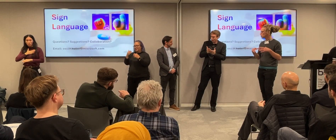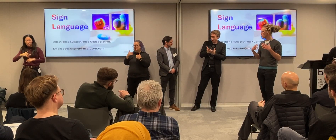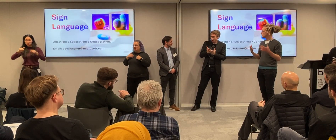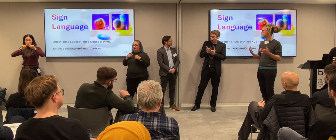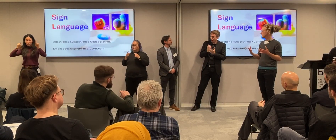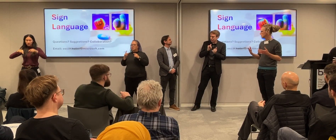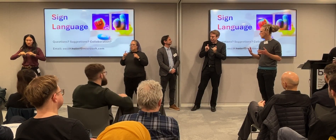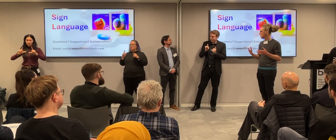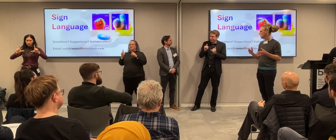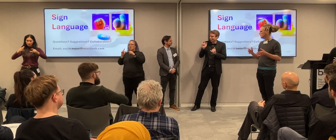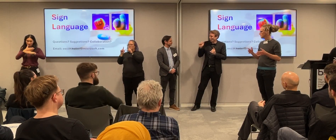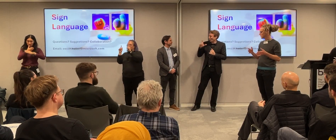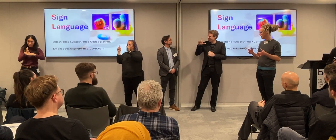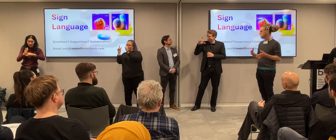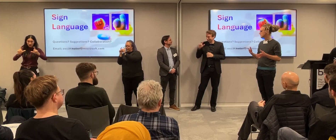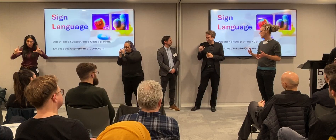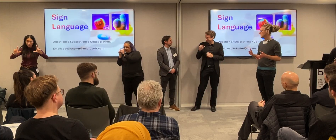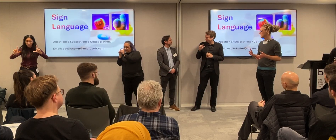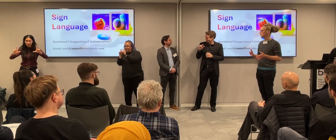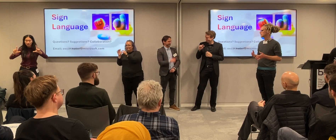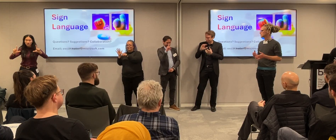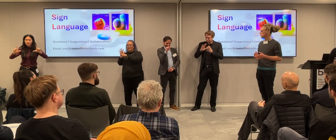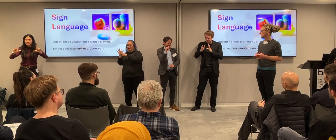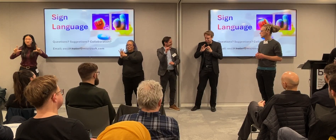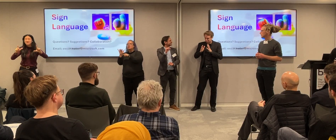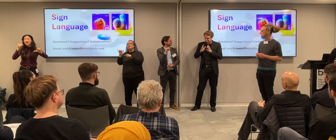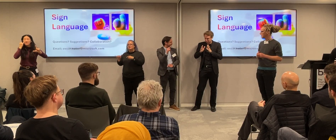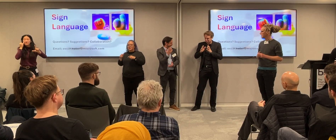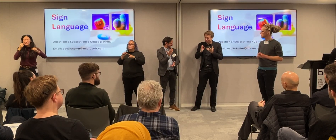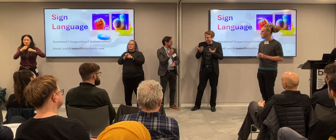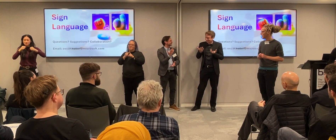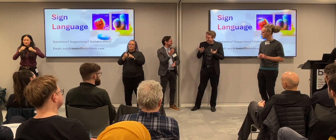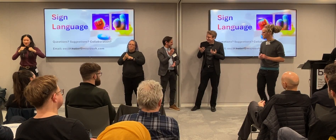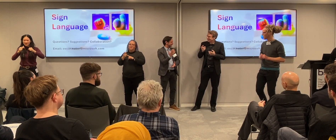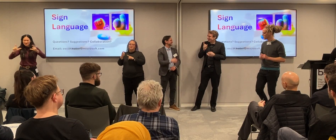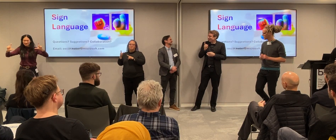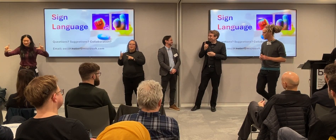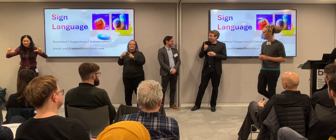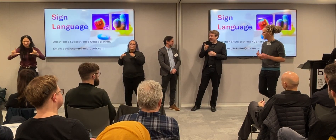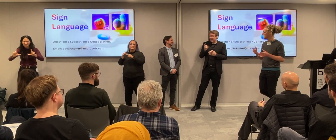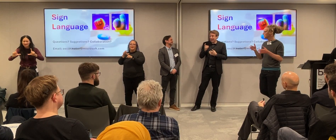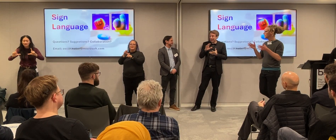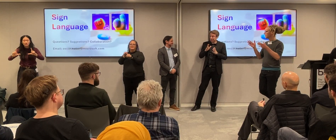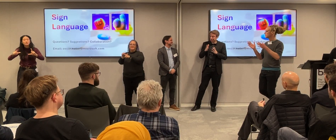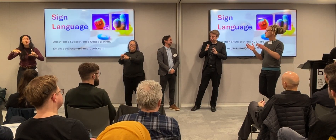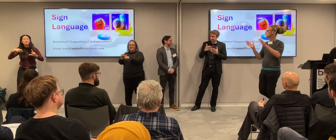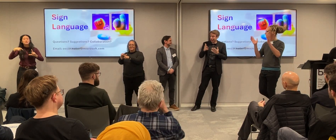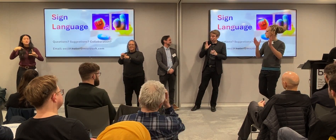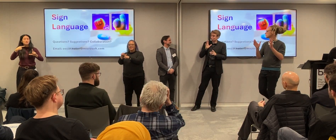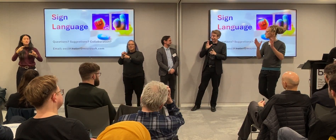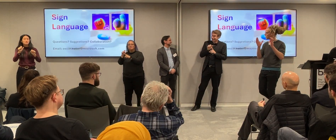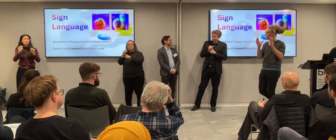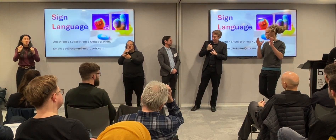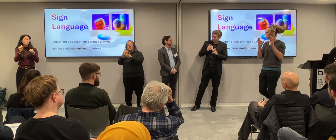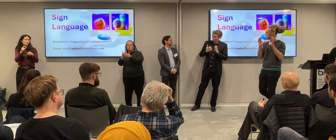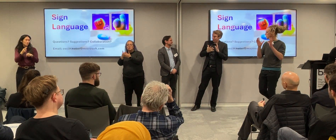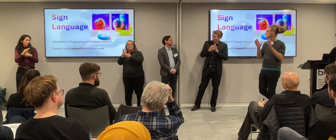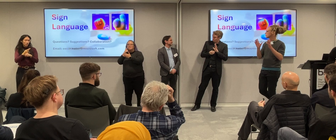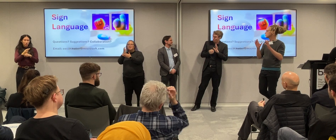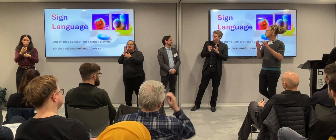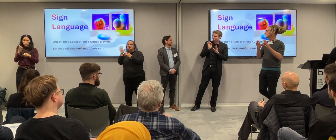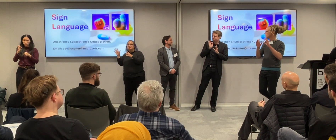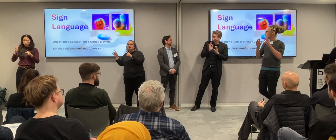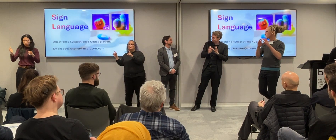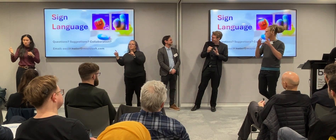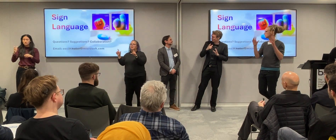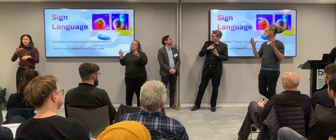to show your video, that's exactly kind of the situation where sign language detection comes in very handy and puts you kind of to the front